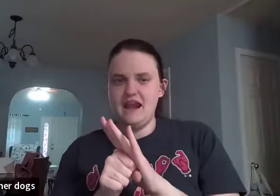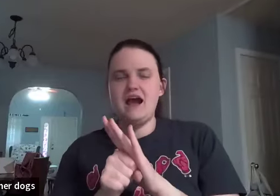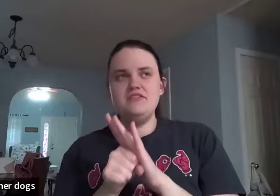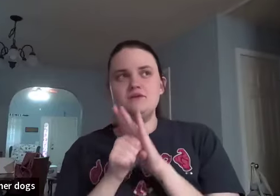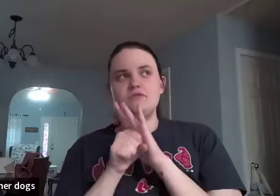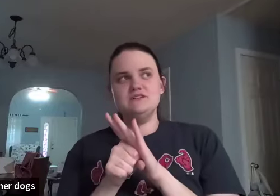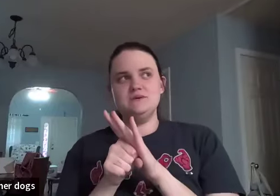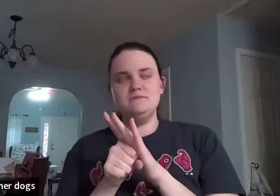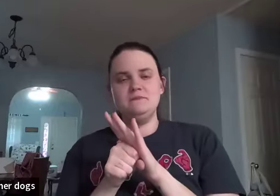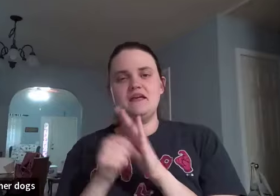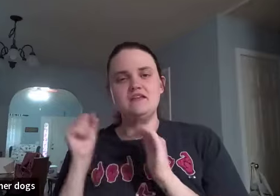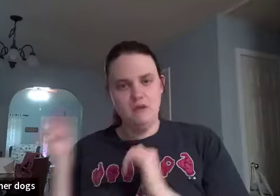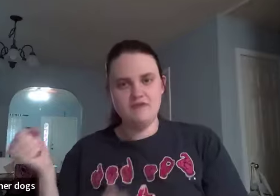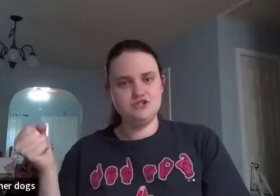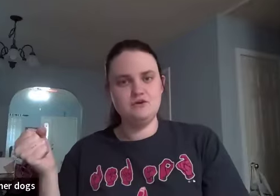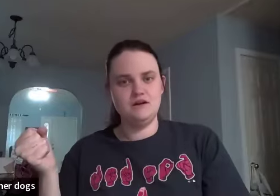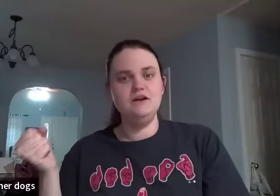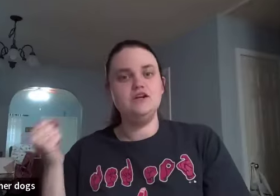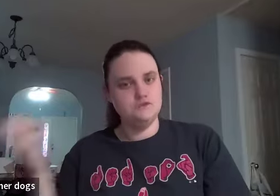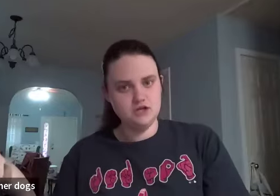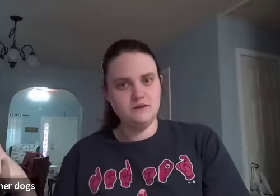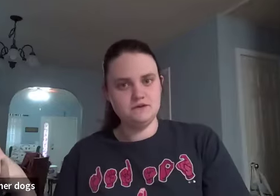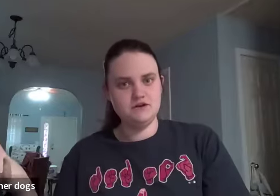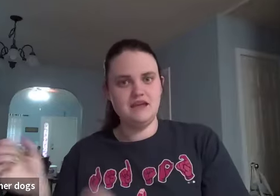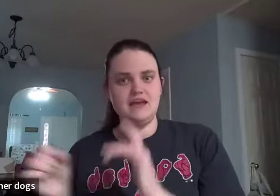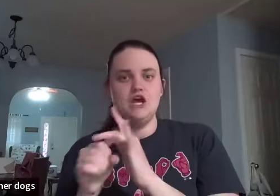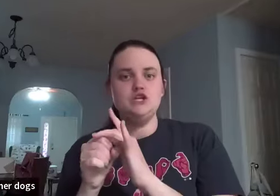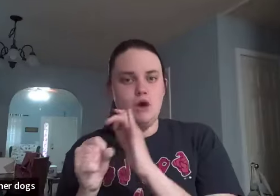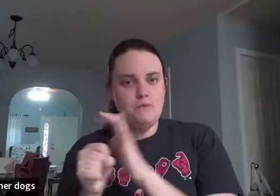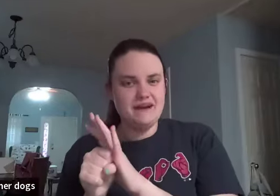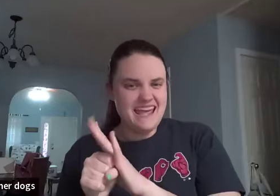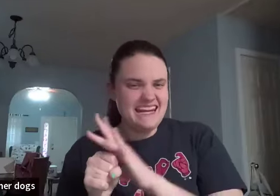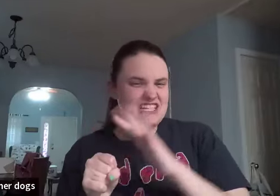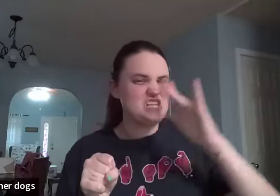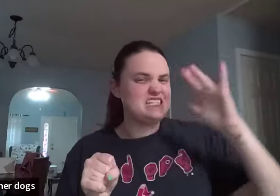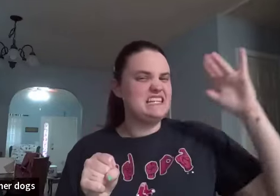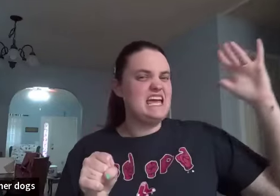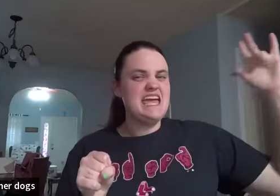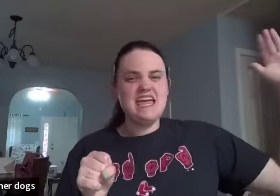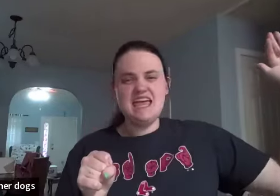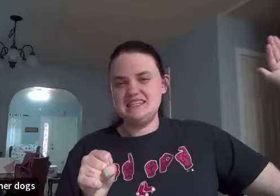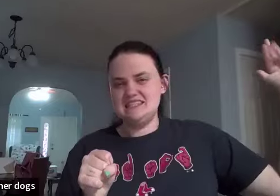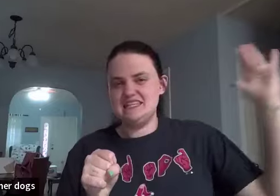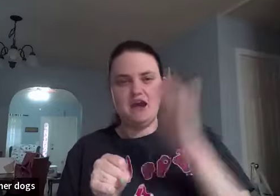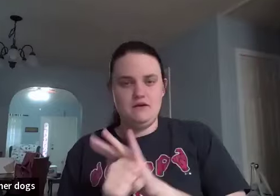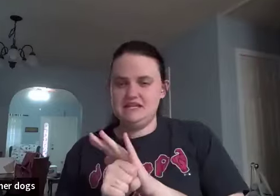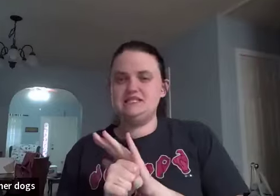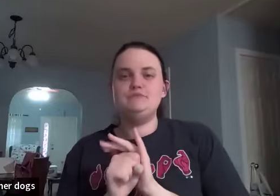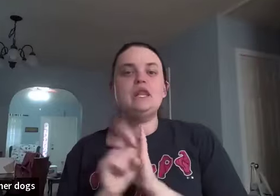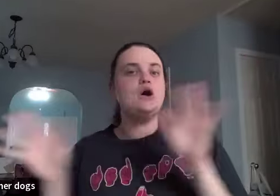and I think with this one, you have your soda, you've shooken up your soda can, you open it, and it just lets it out. It